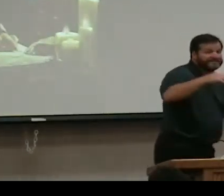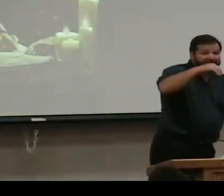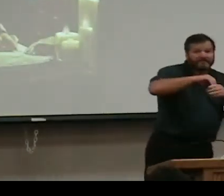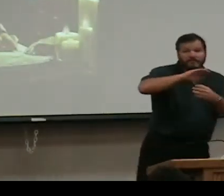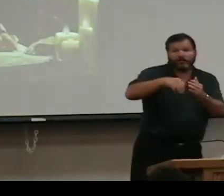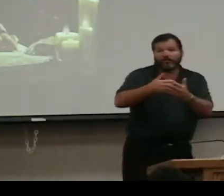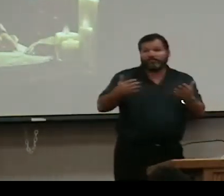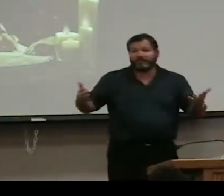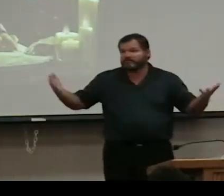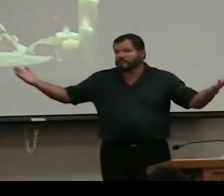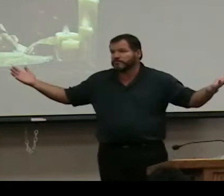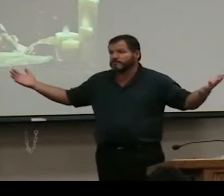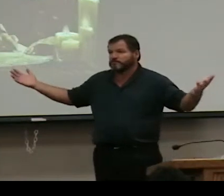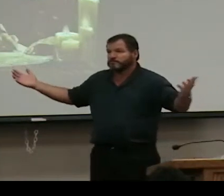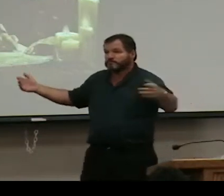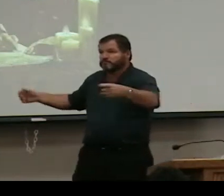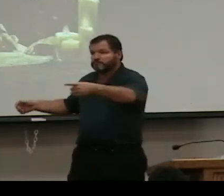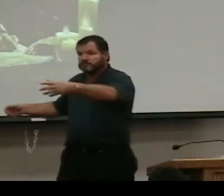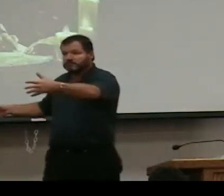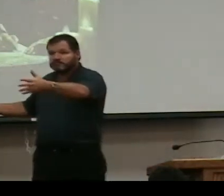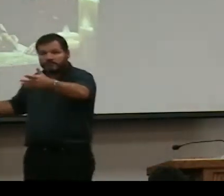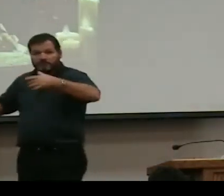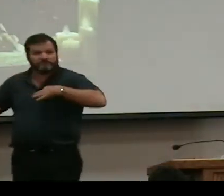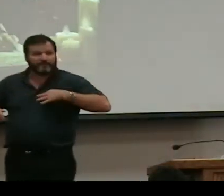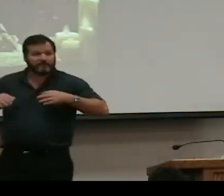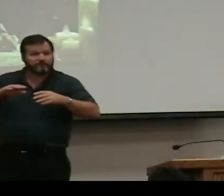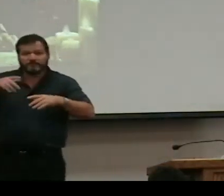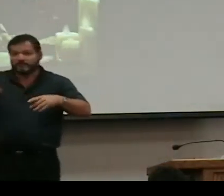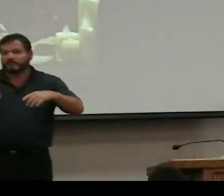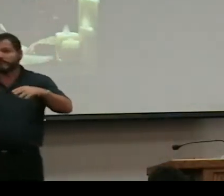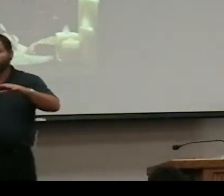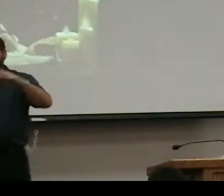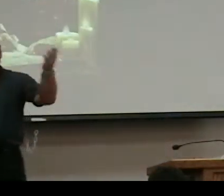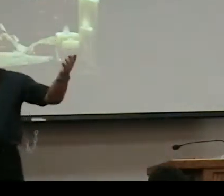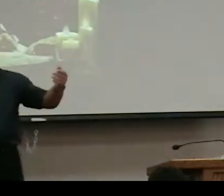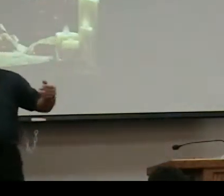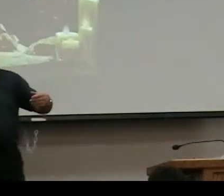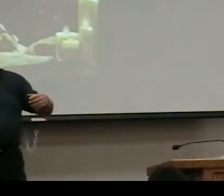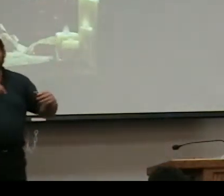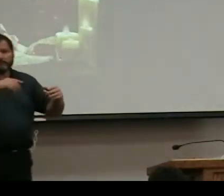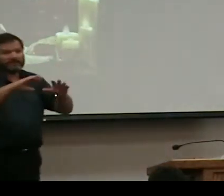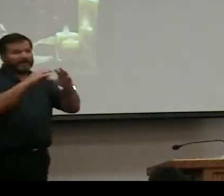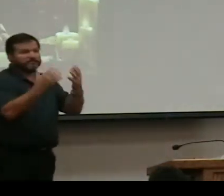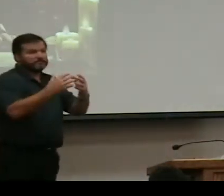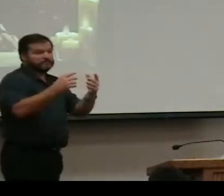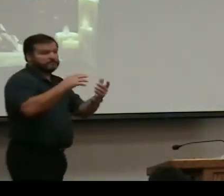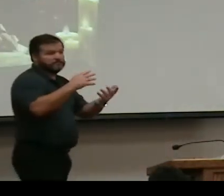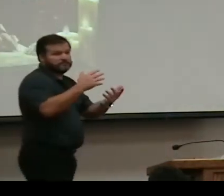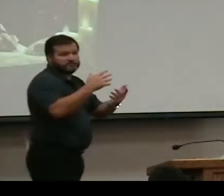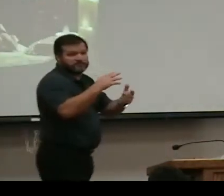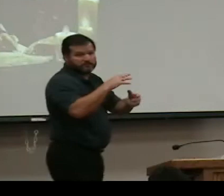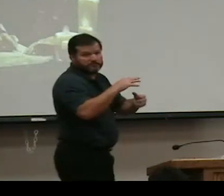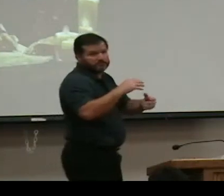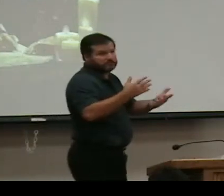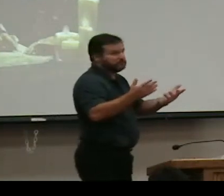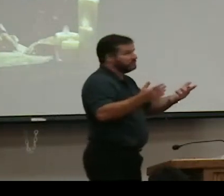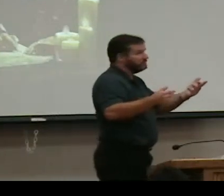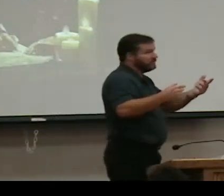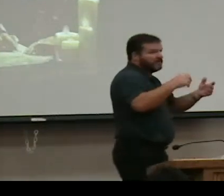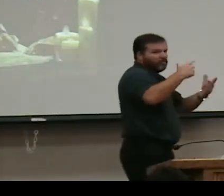Know in all these things. It's not me. It's open. This is an open class. Do you have anything